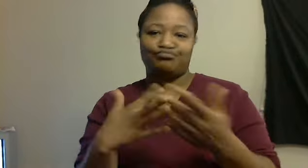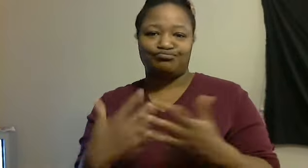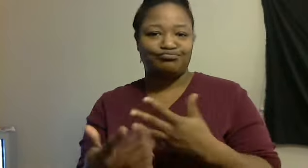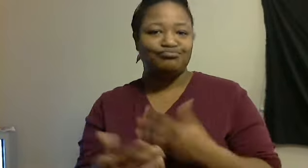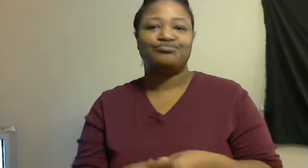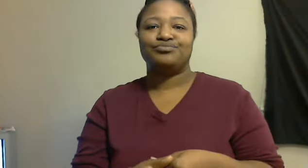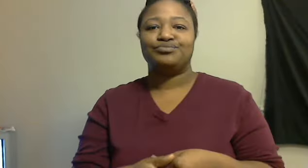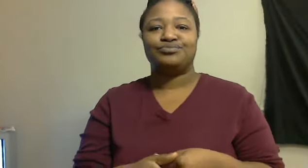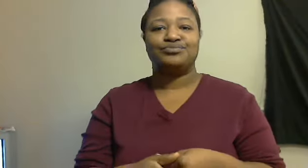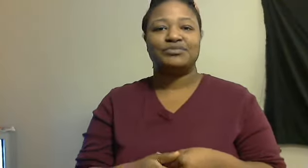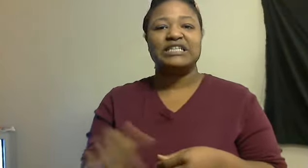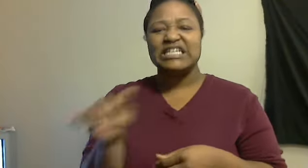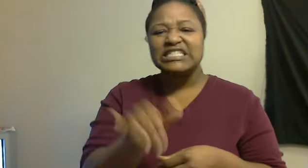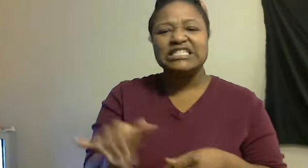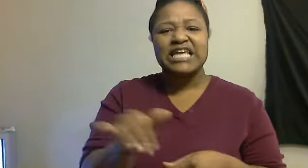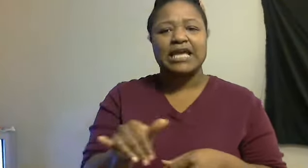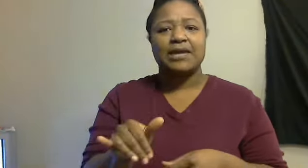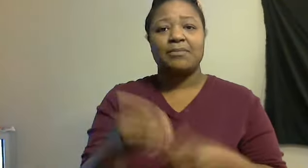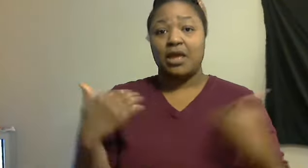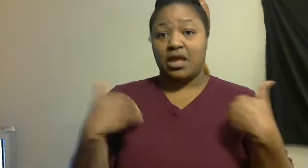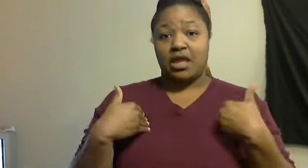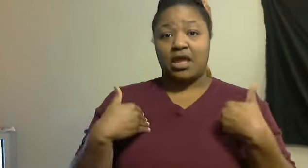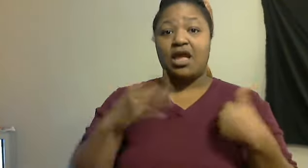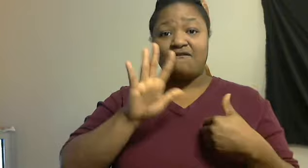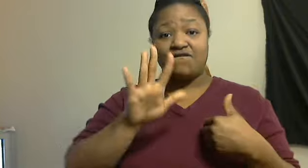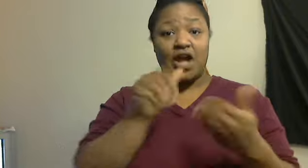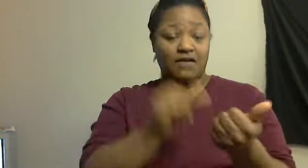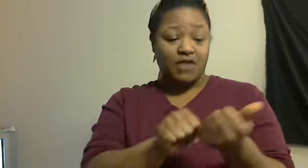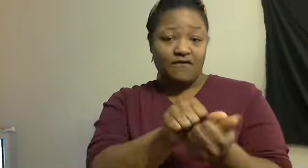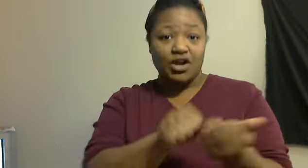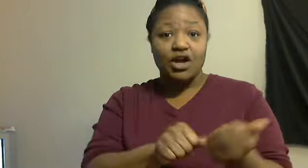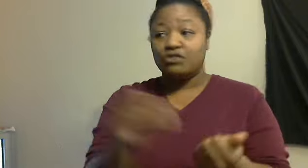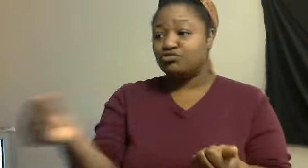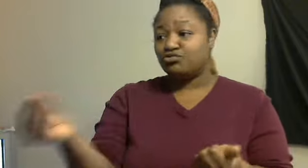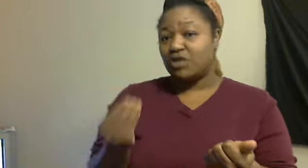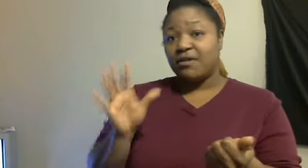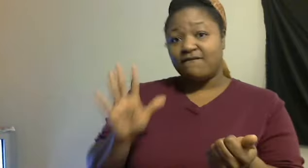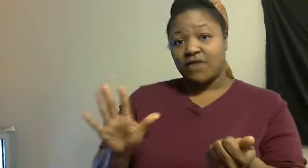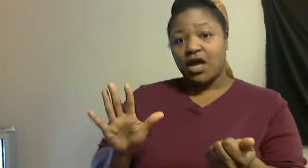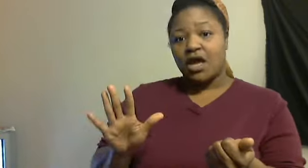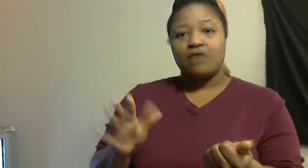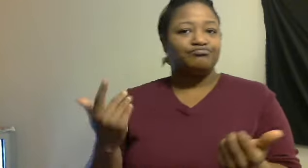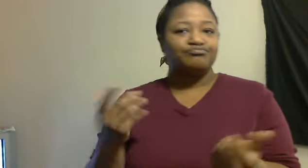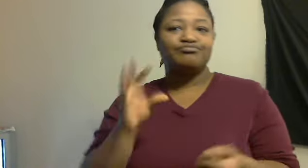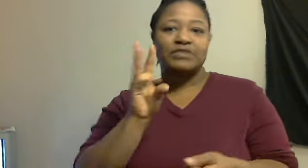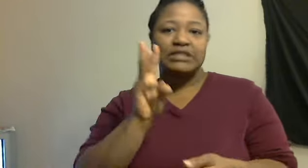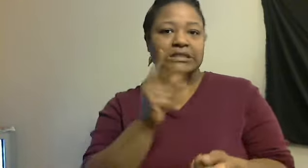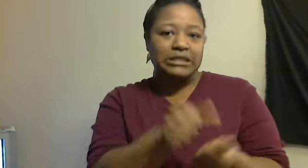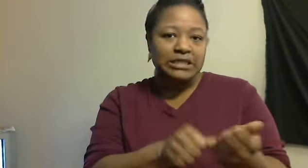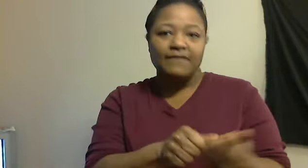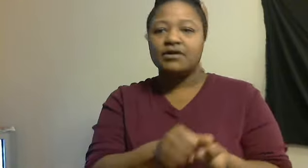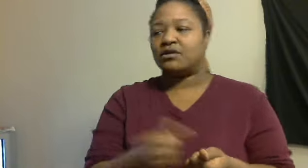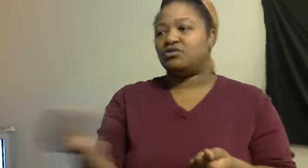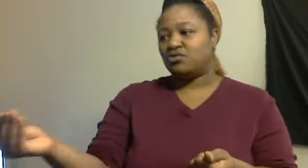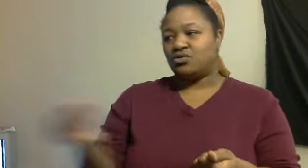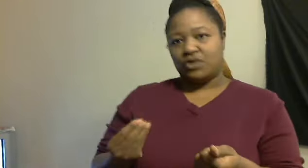6, I'm going to have 11. If I have 6 avocados and you gave me 5, I'm going to have 11 either way. Let's do a couple, since this number line is so nice,